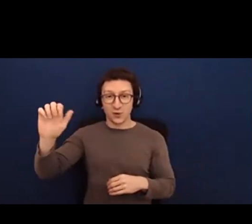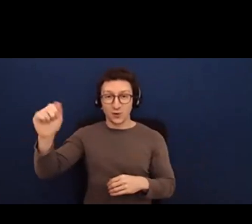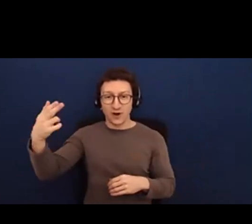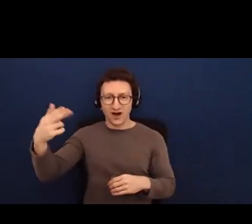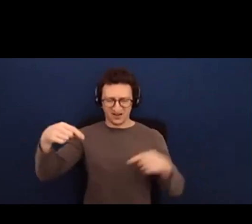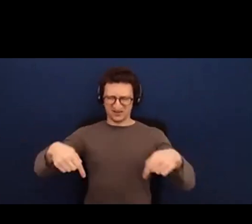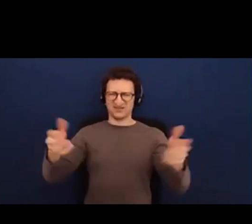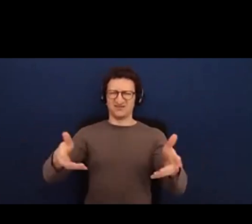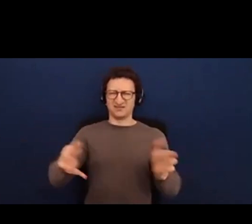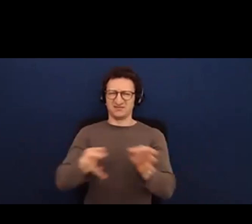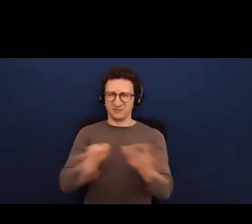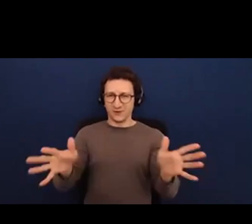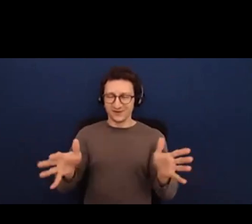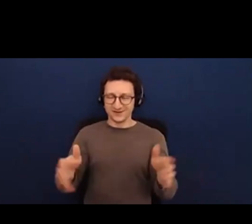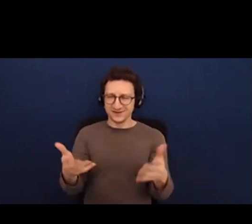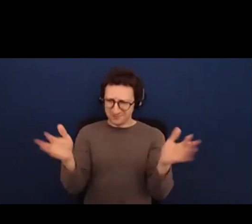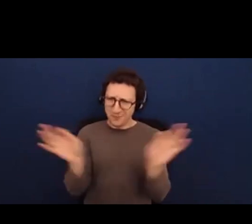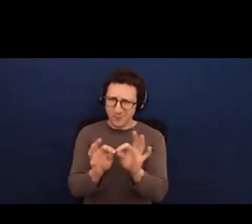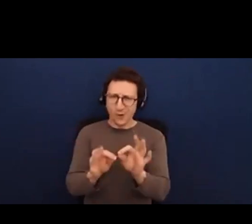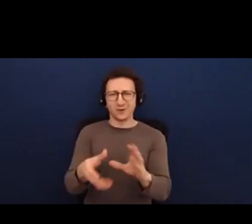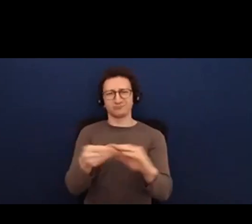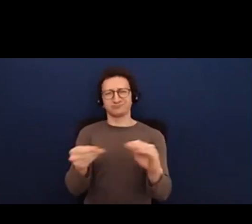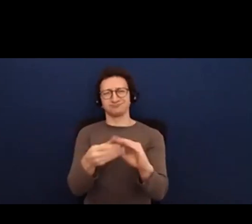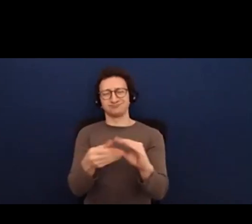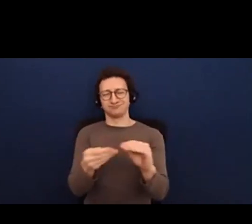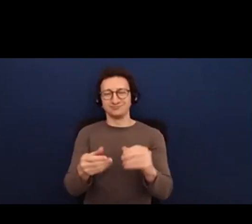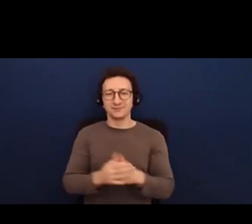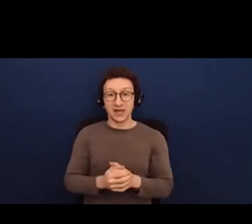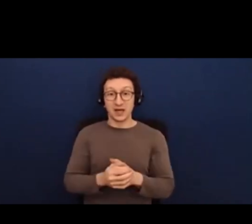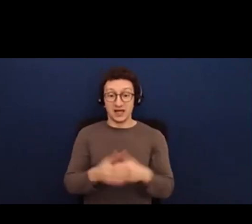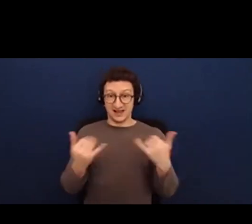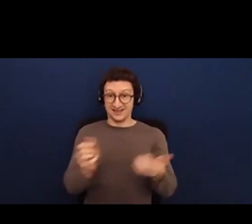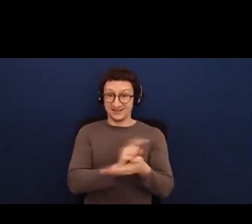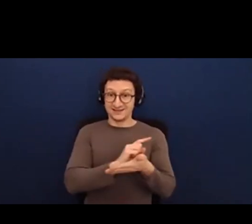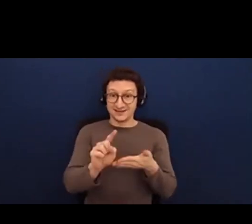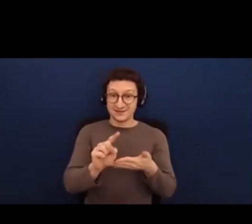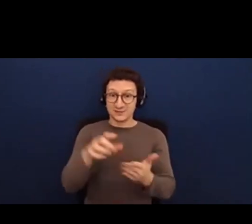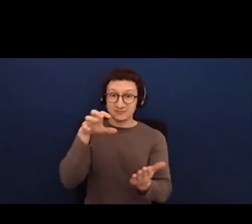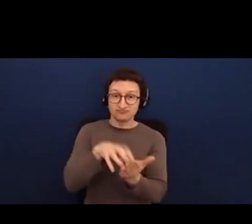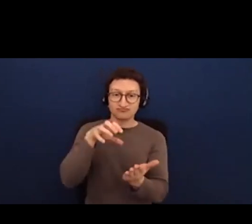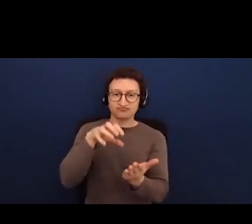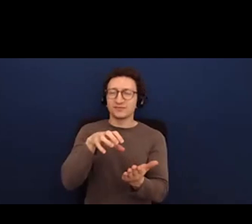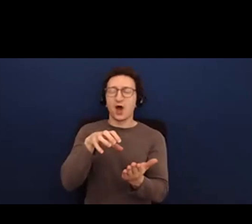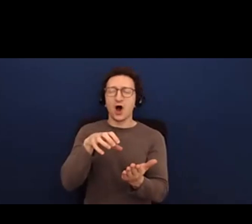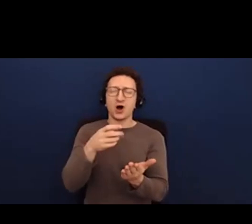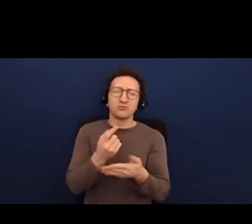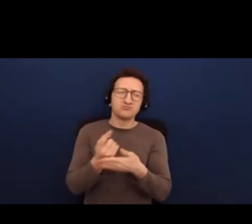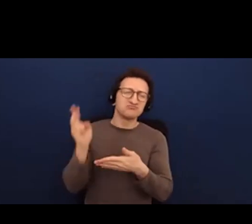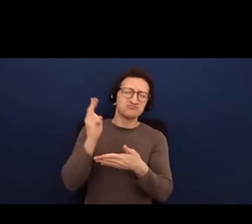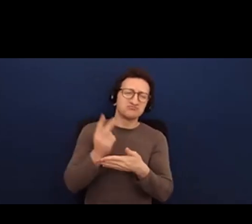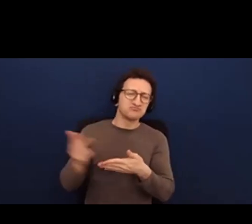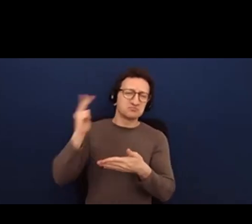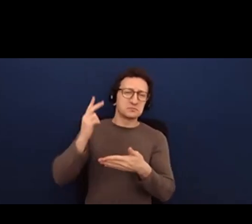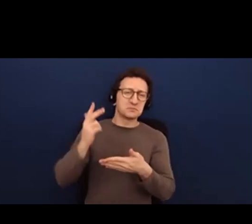begin in talking about not the present Parsha, but a few Parshas back, Parshiot